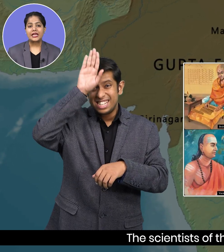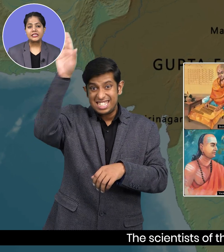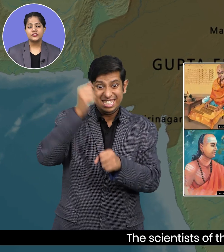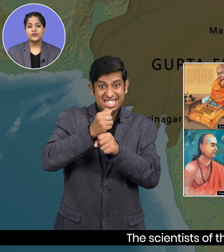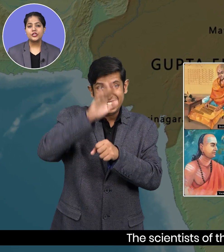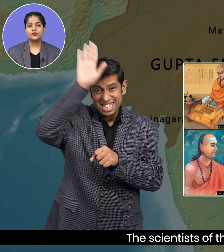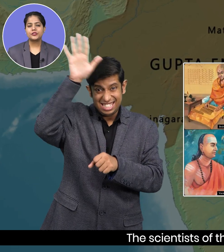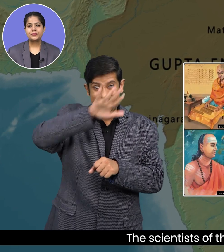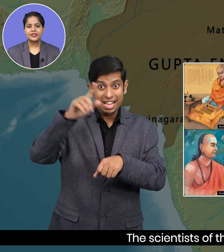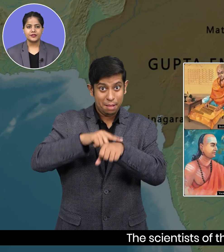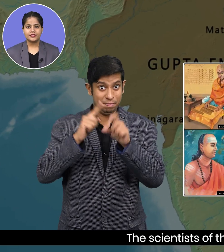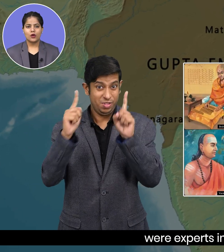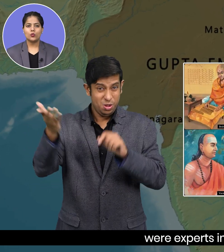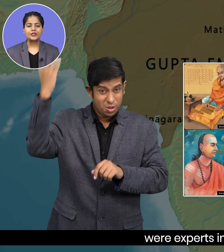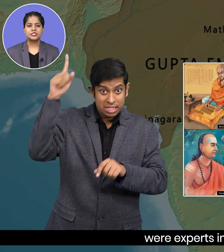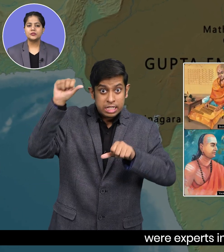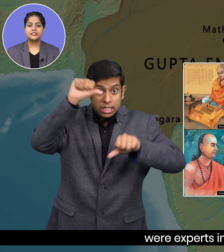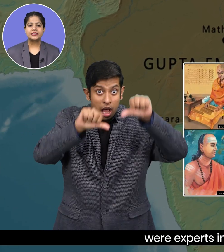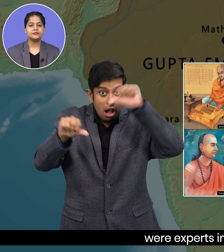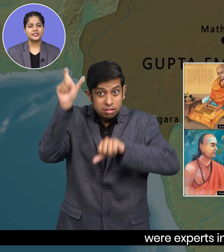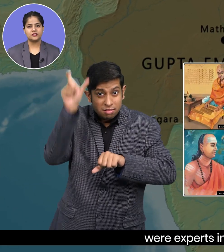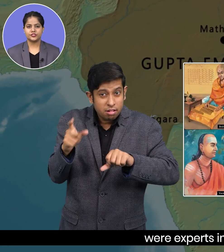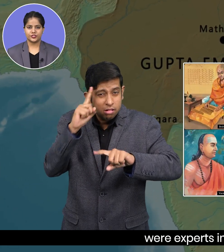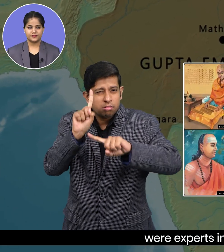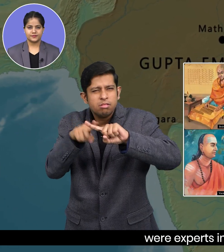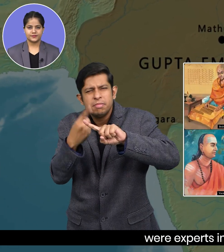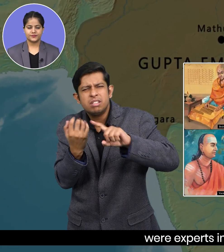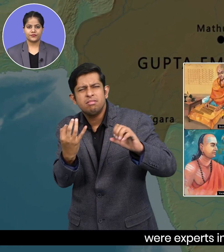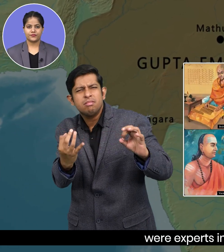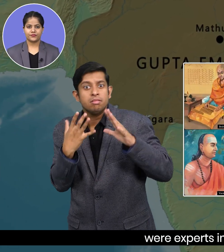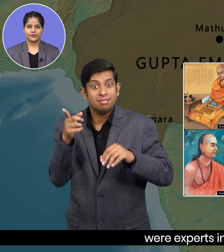The scientists of the Gupta period were experts in metallurgy.